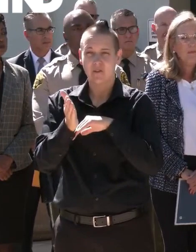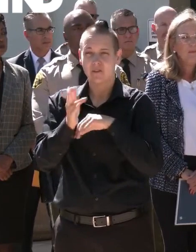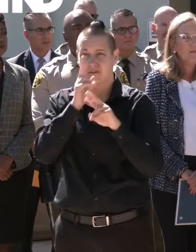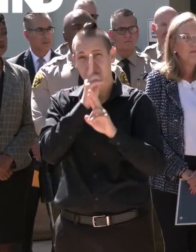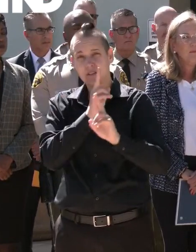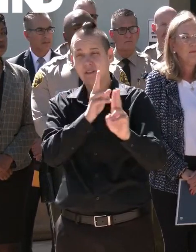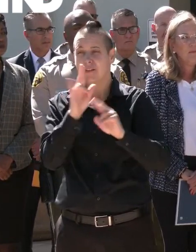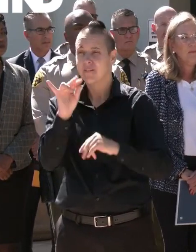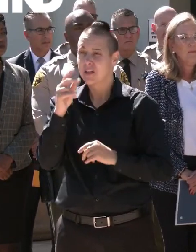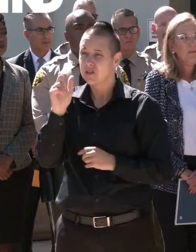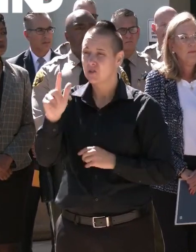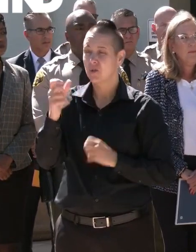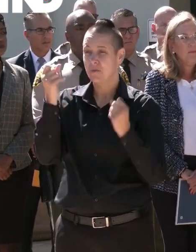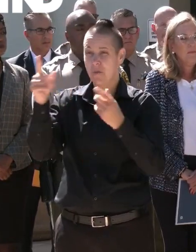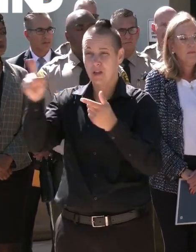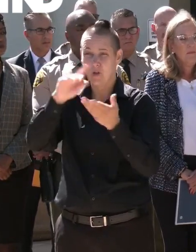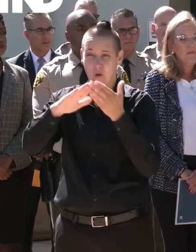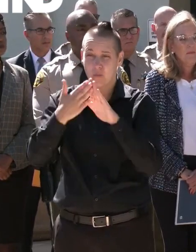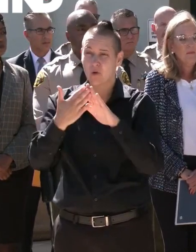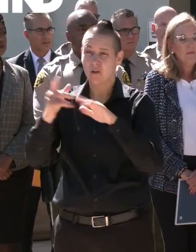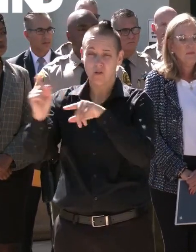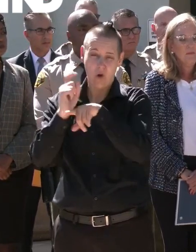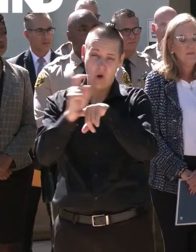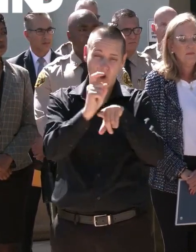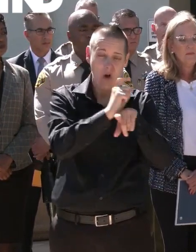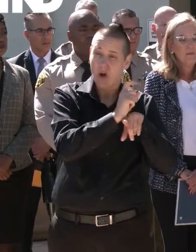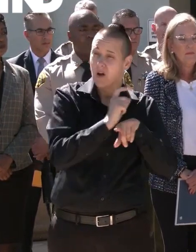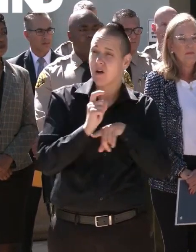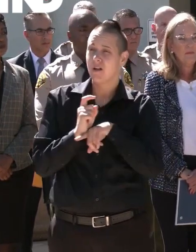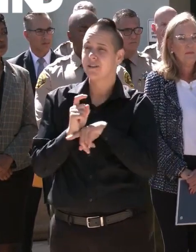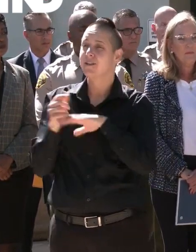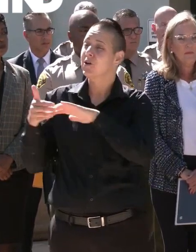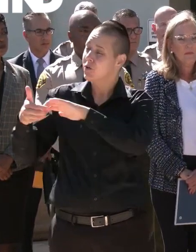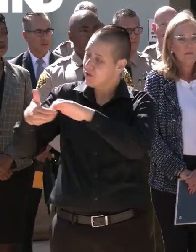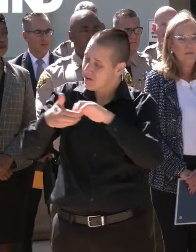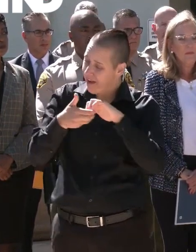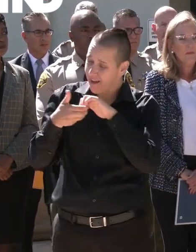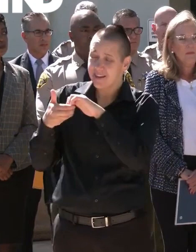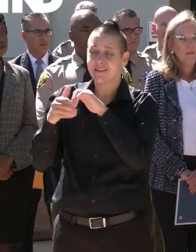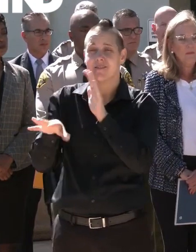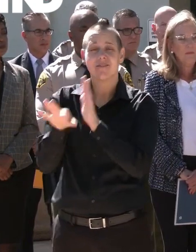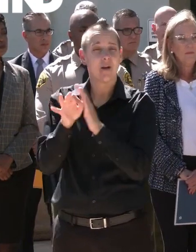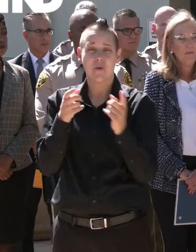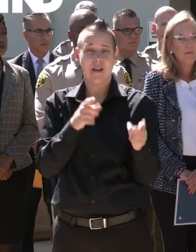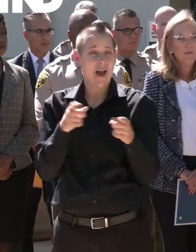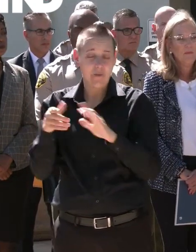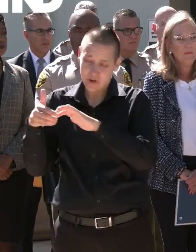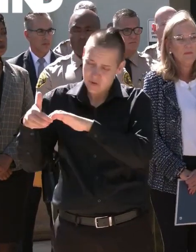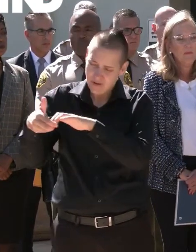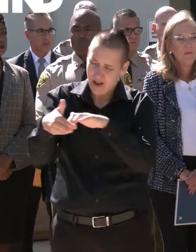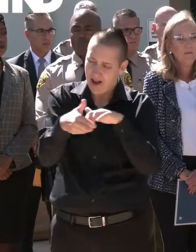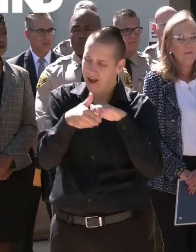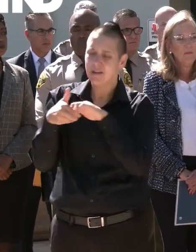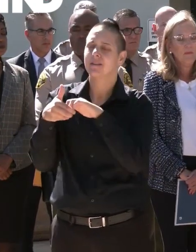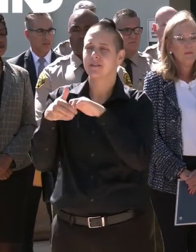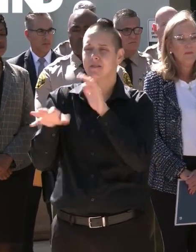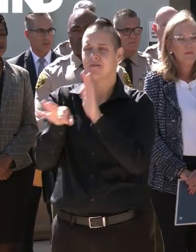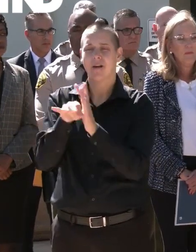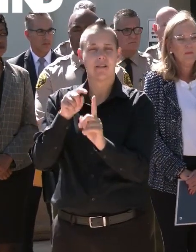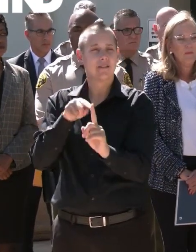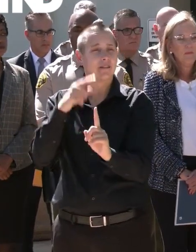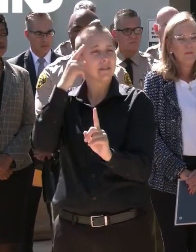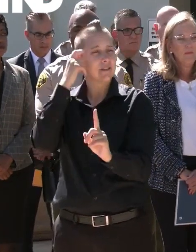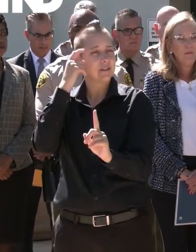lot of calls came in from the community, united in finding out what happened and united in finding the